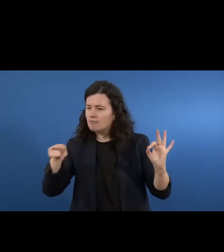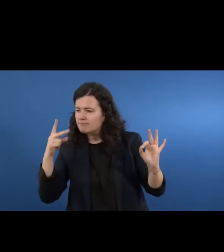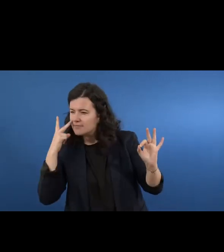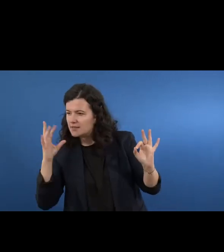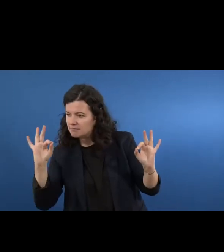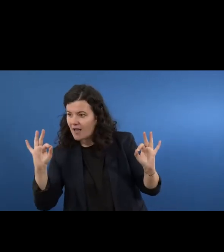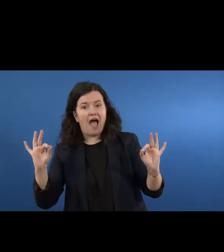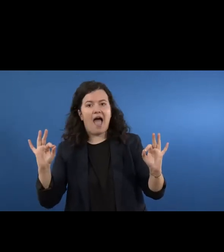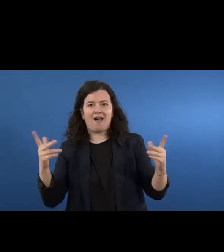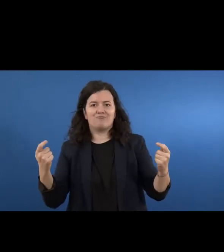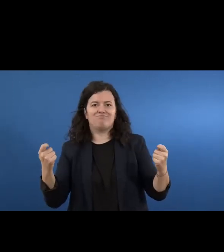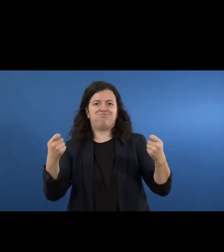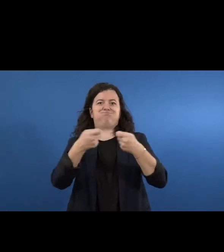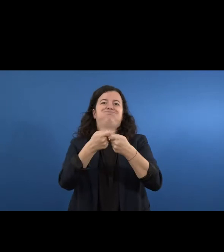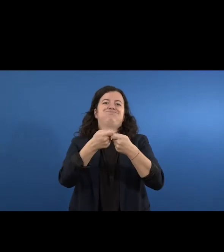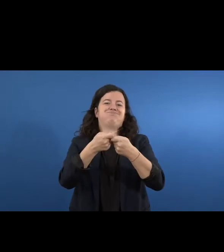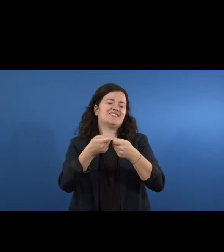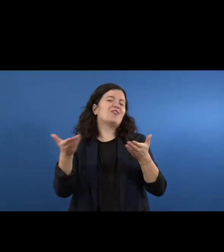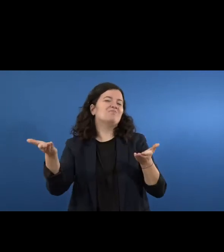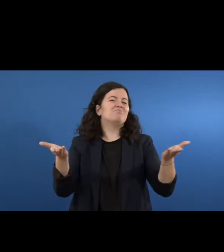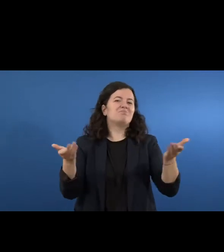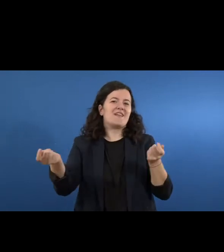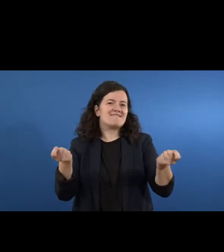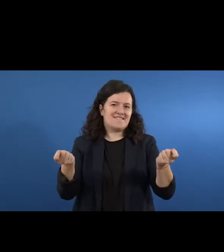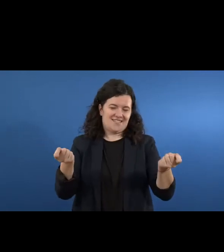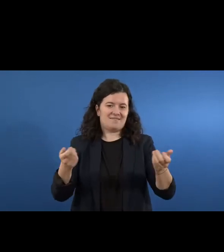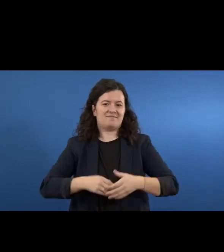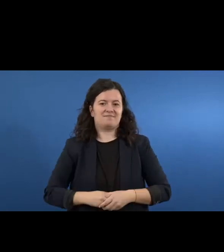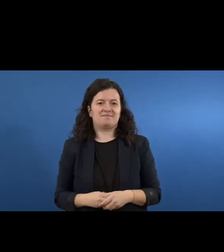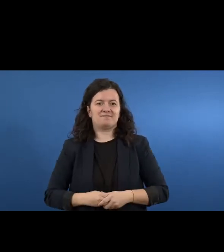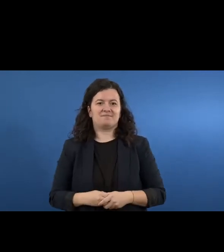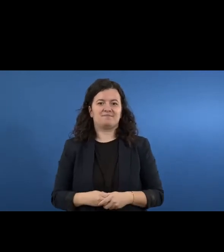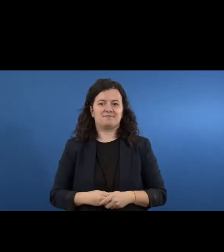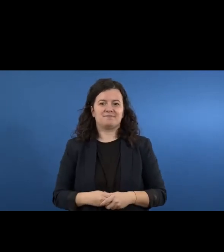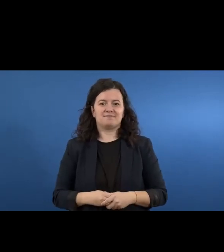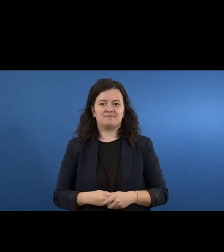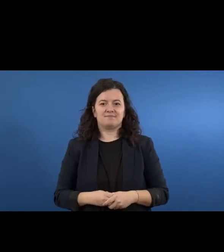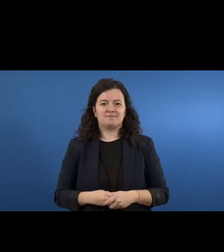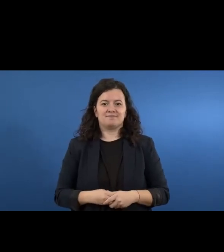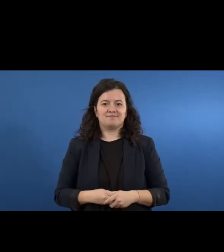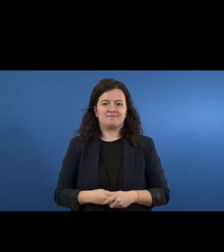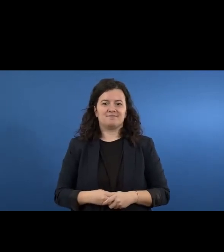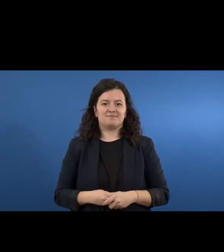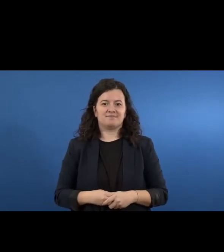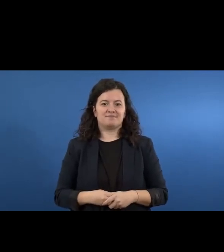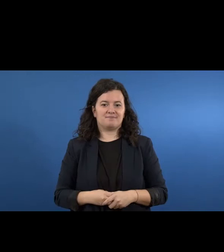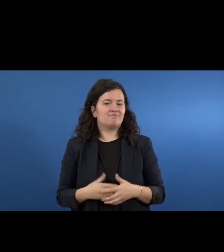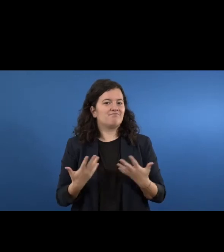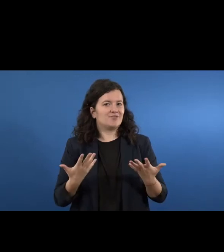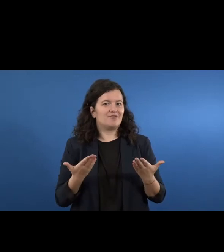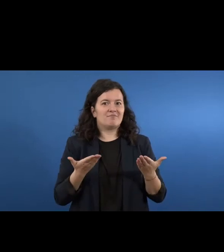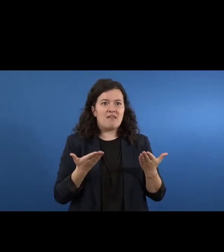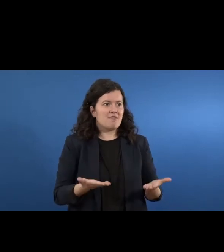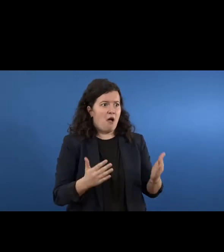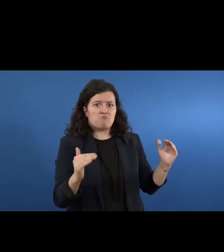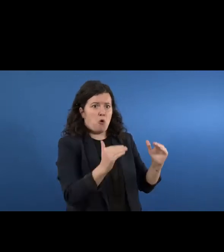for disabled talent and the demand from companies for talent that meets their current demands of their organization and